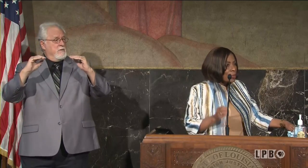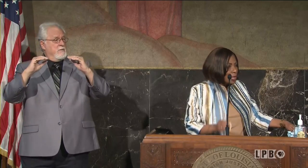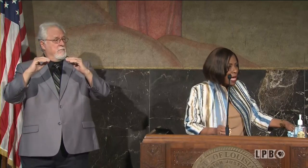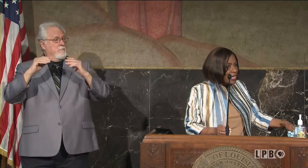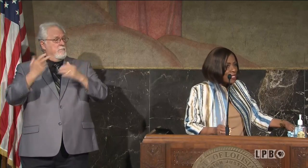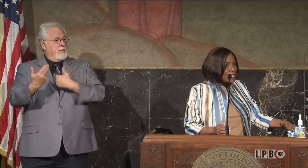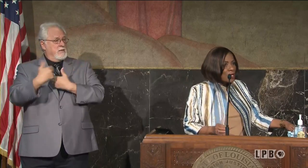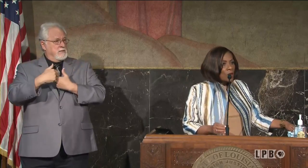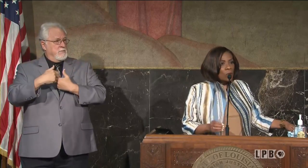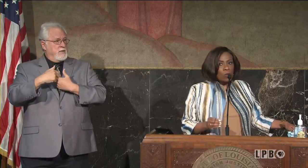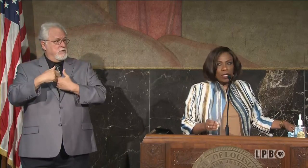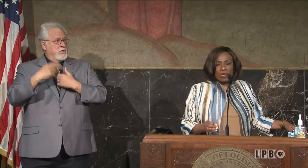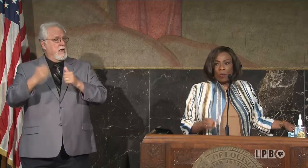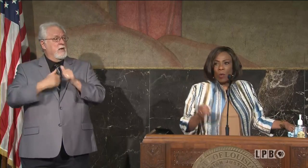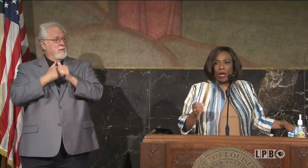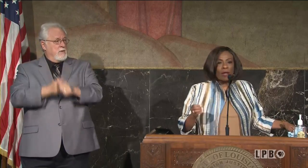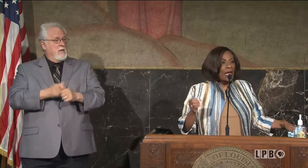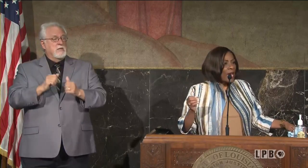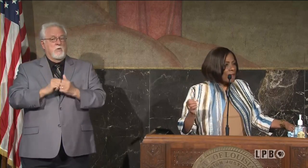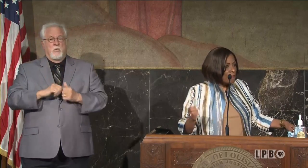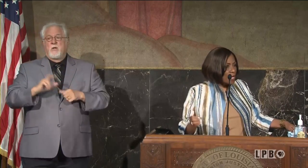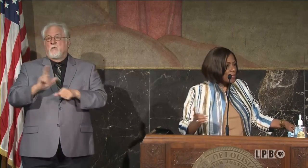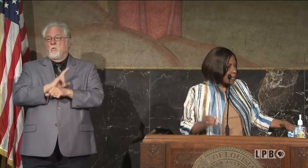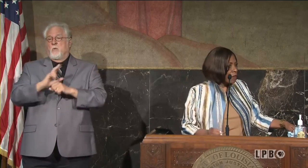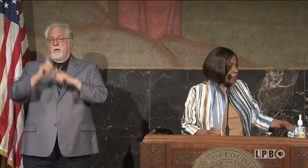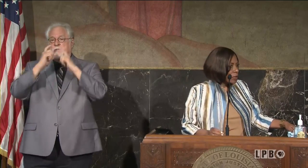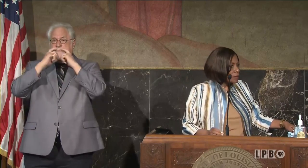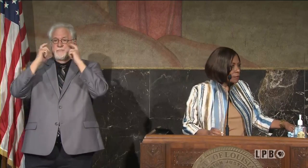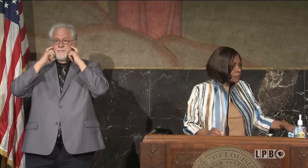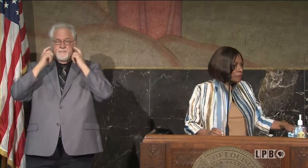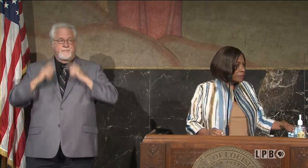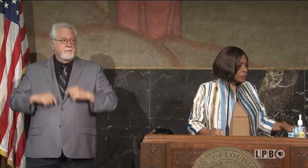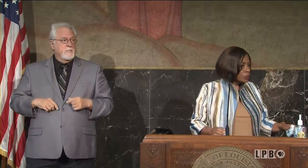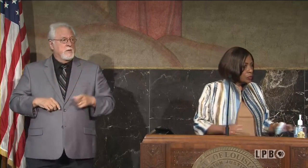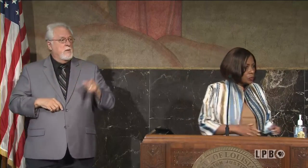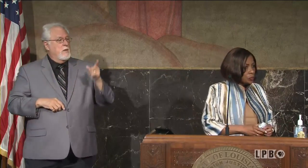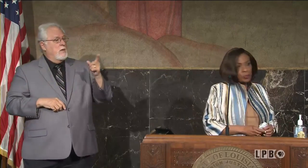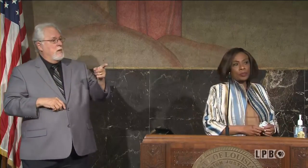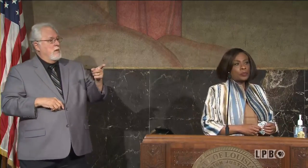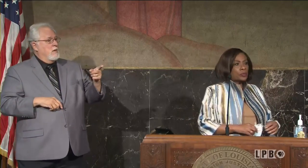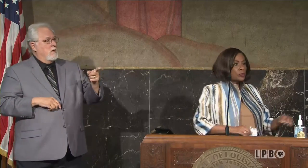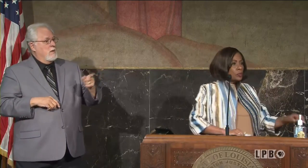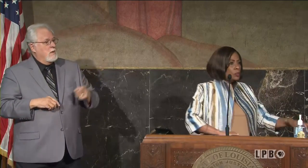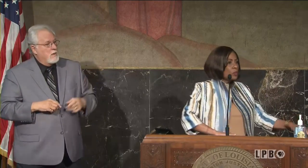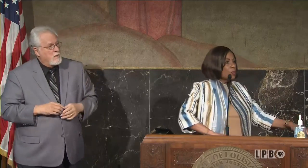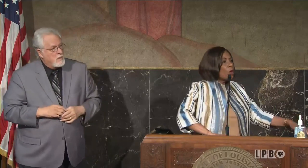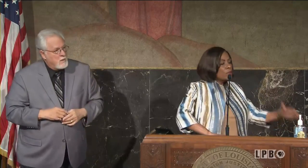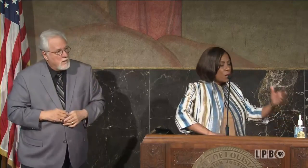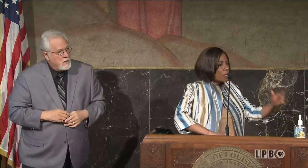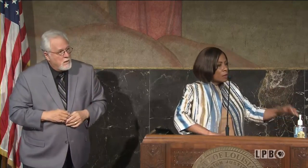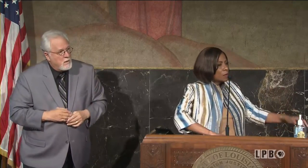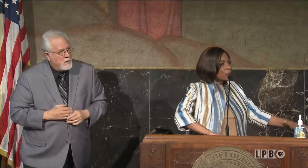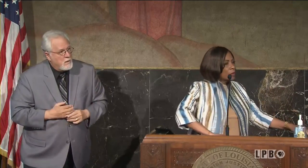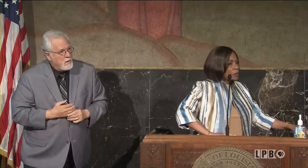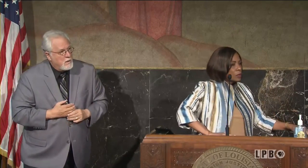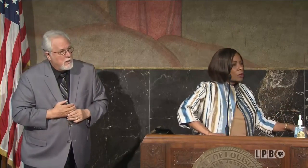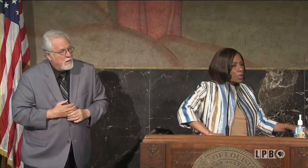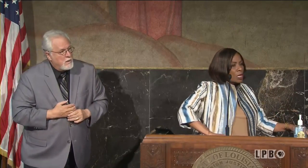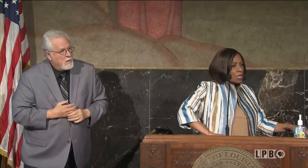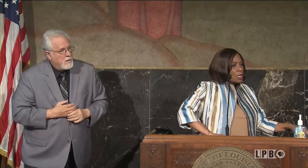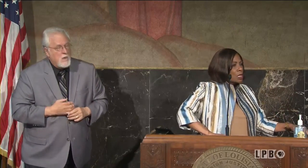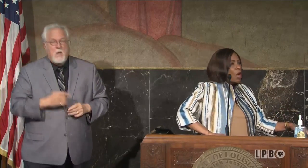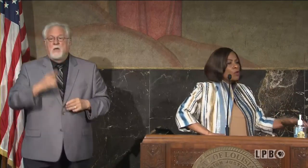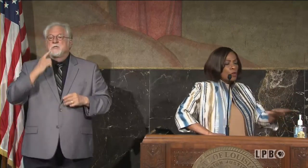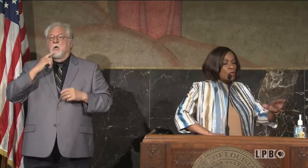and compliance with wearing a face covering. So the start date, though, is Oh, I'm sorry. in a few days or